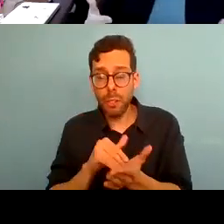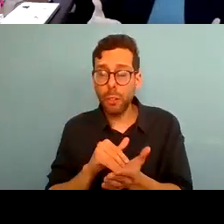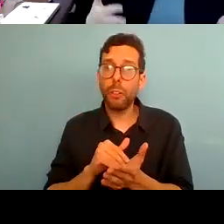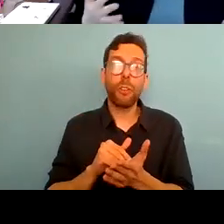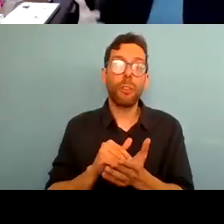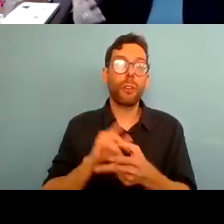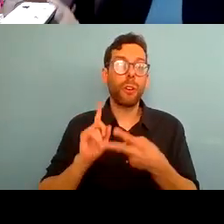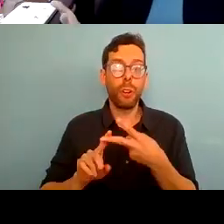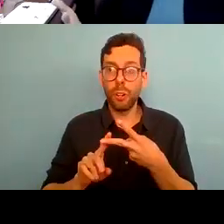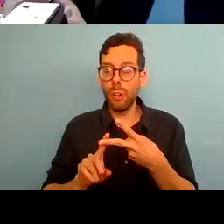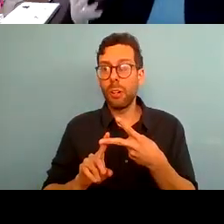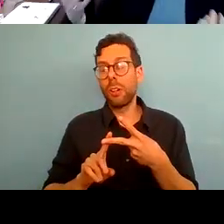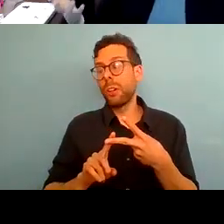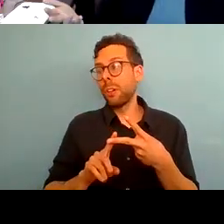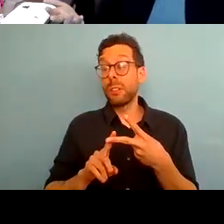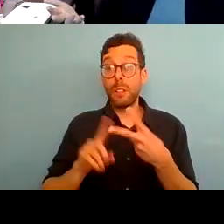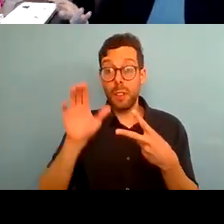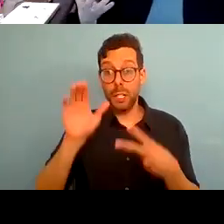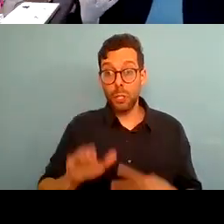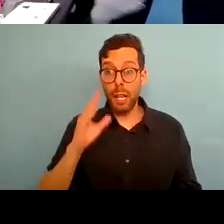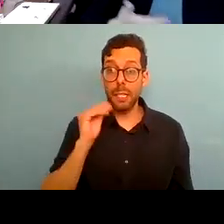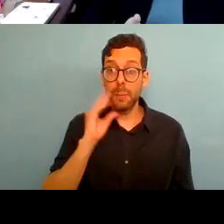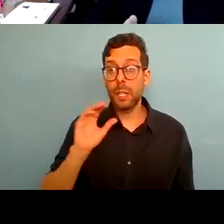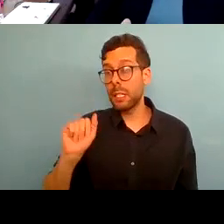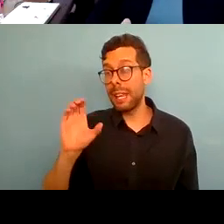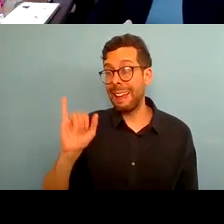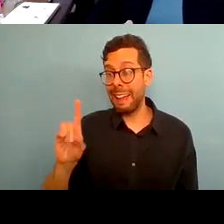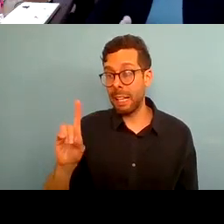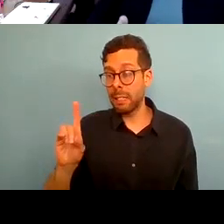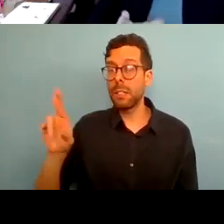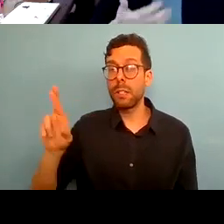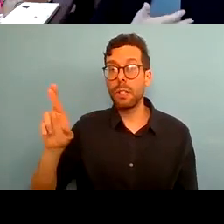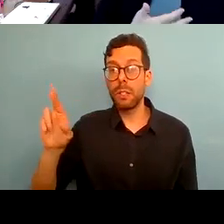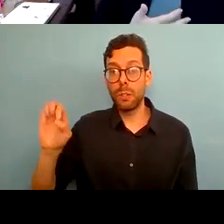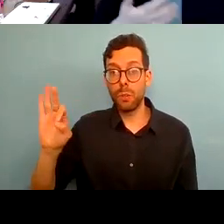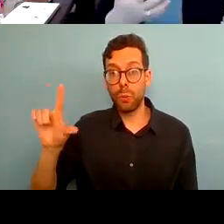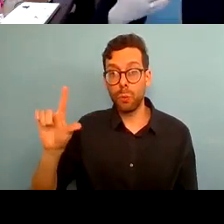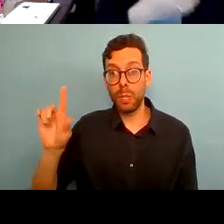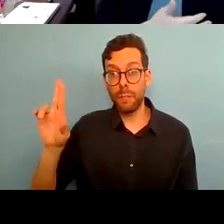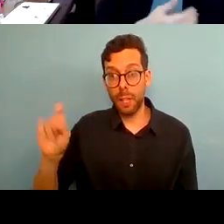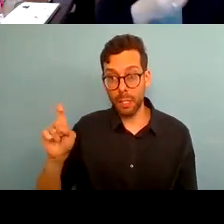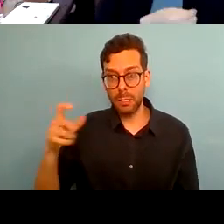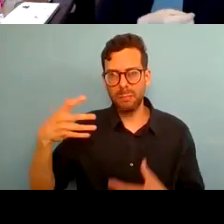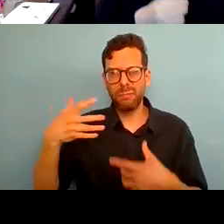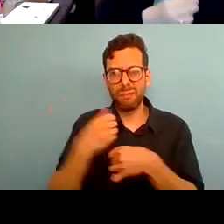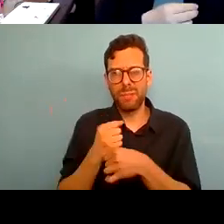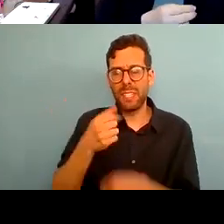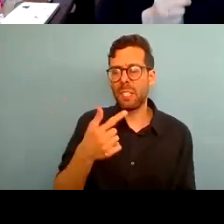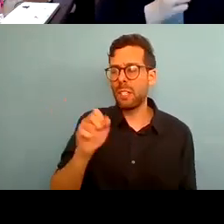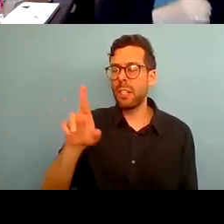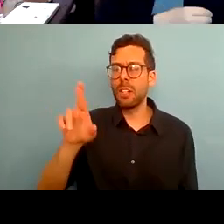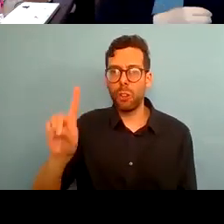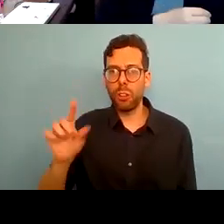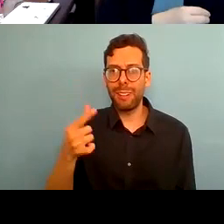this child have acid reflux? Acid reflux, which is lovingly referred to as GERD, or gastroesophageal